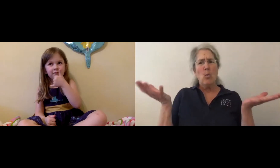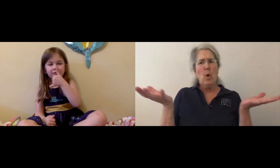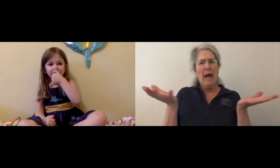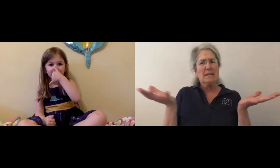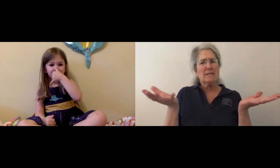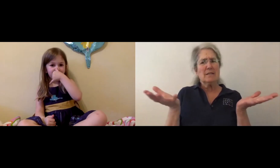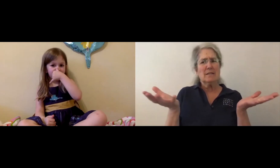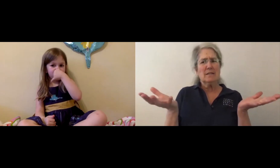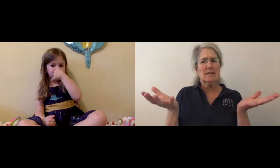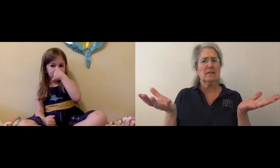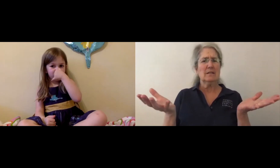What?